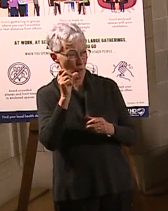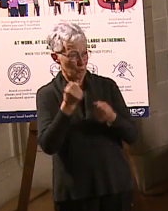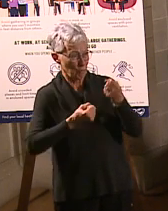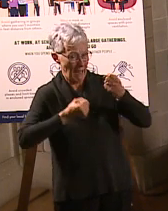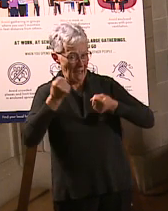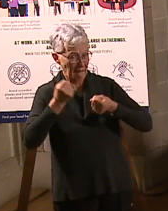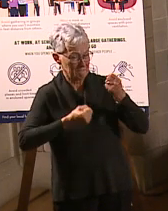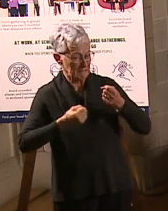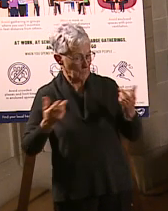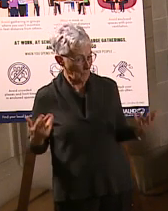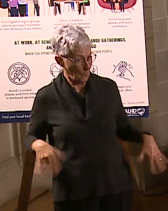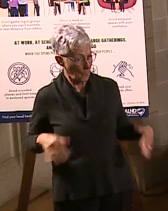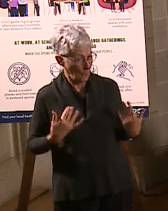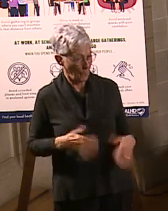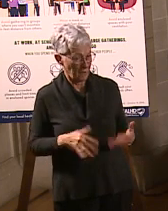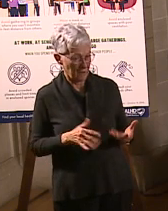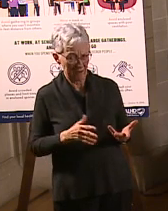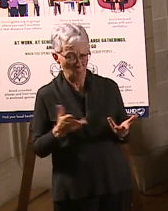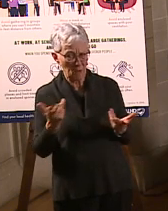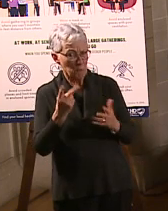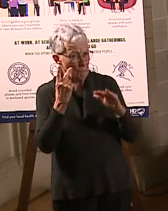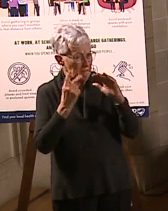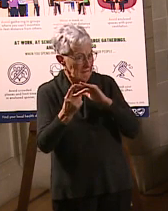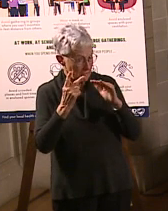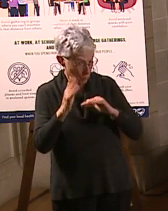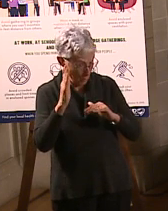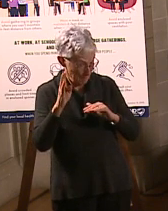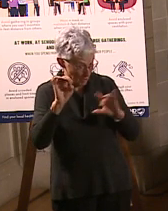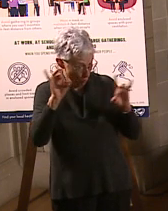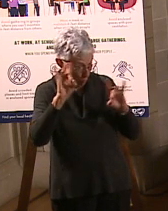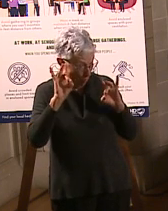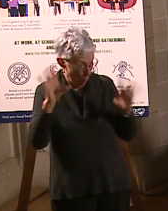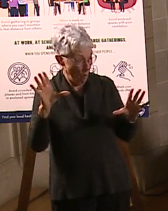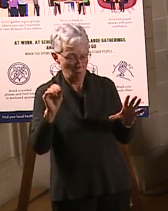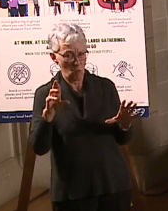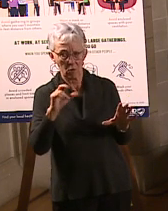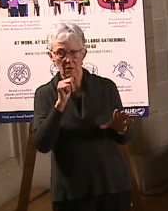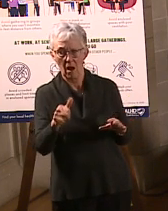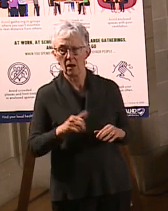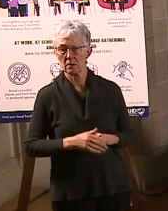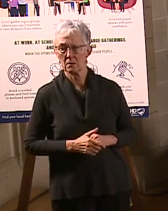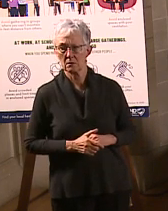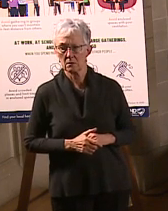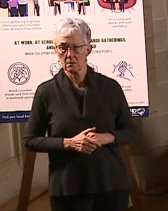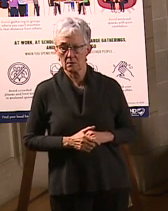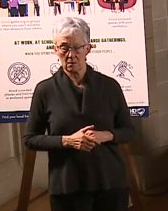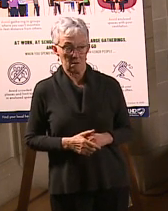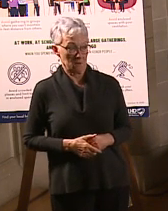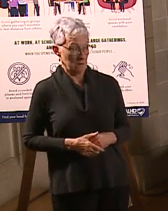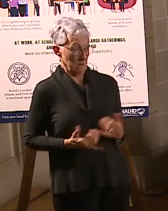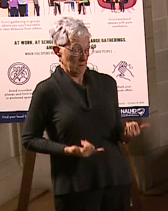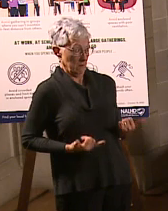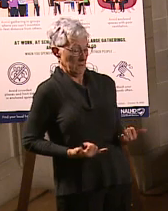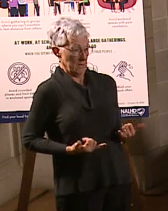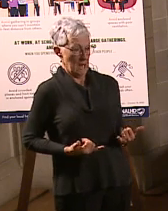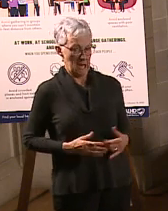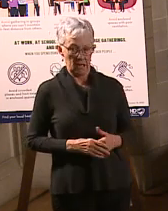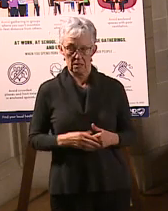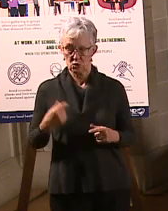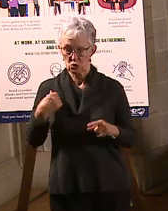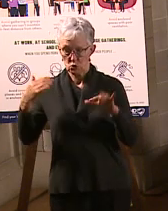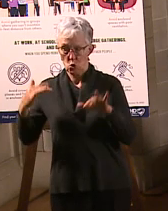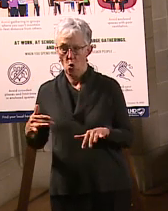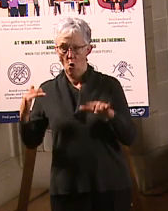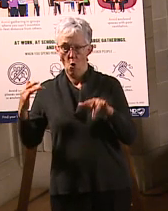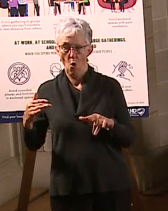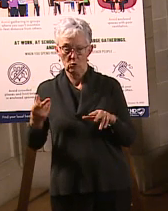reality on the ground out there for our motoring public and for our troopers? What are the conditions like? Well, as we speak, the snow is